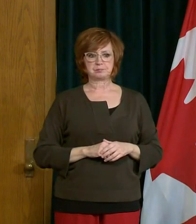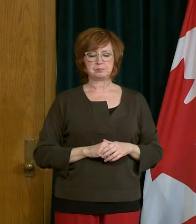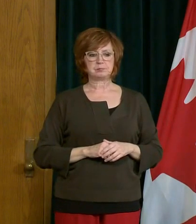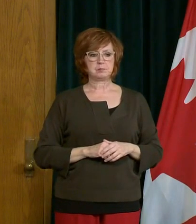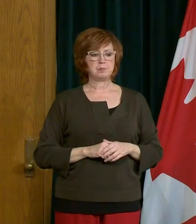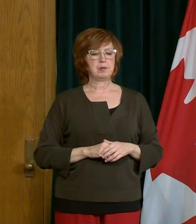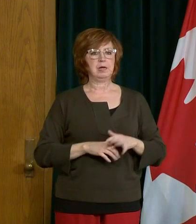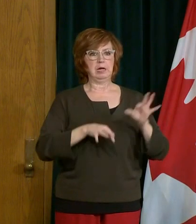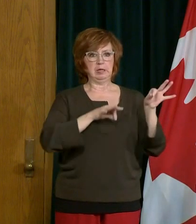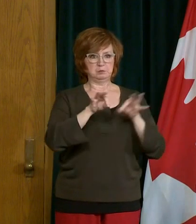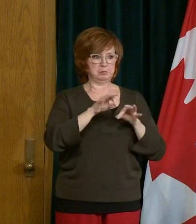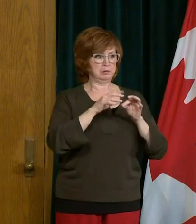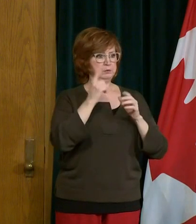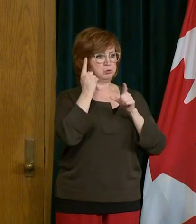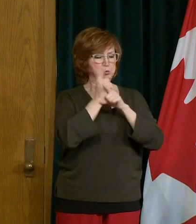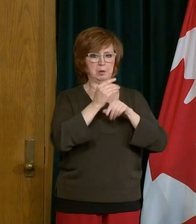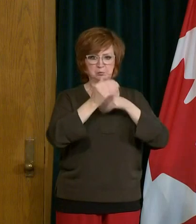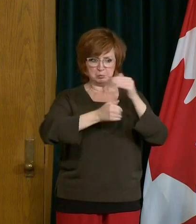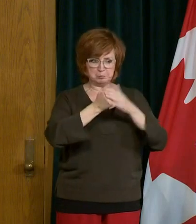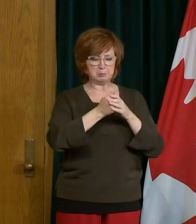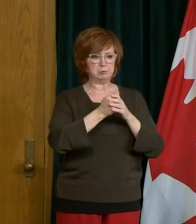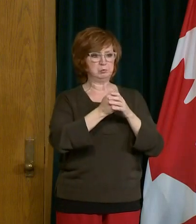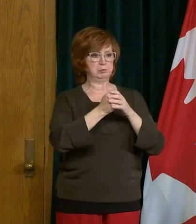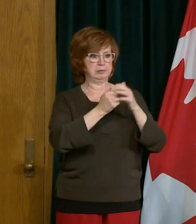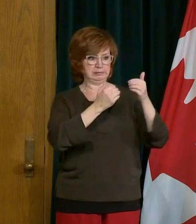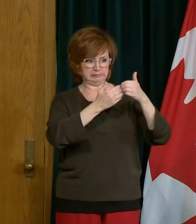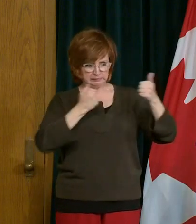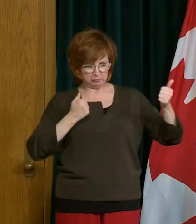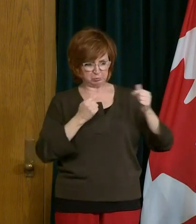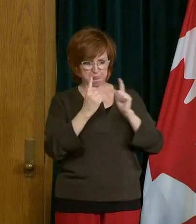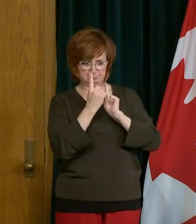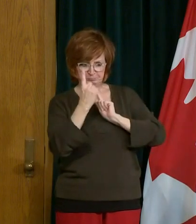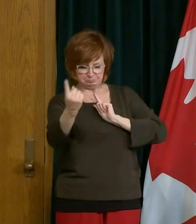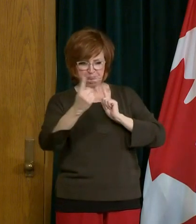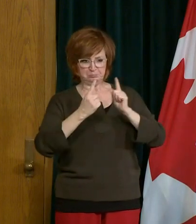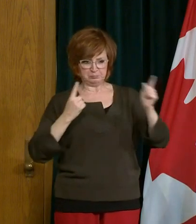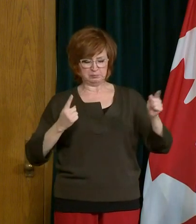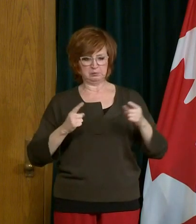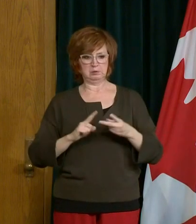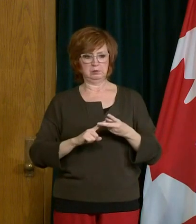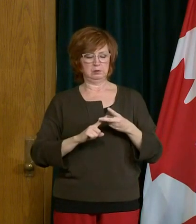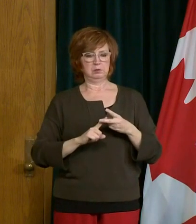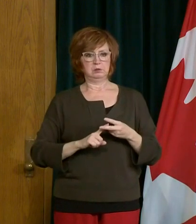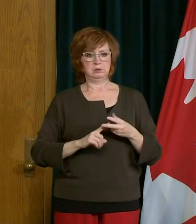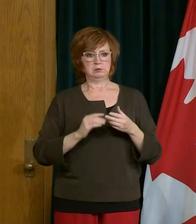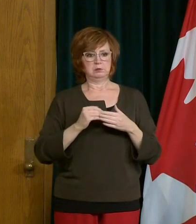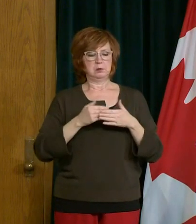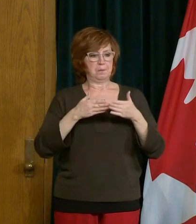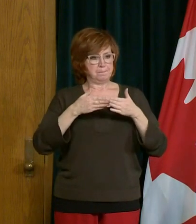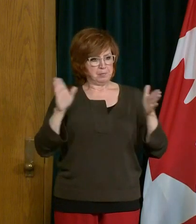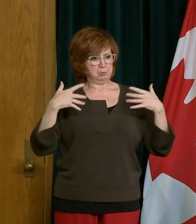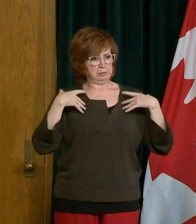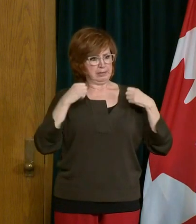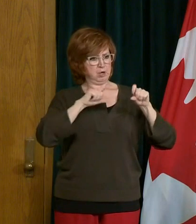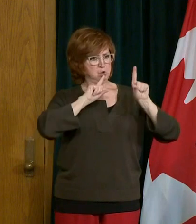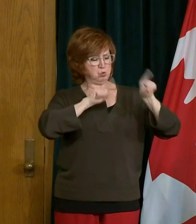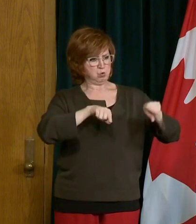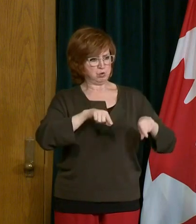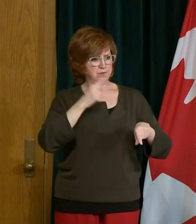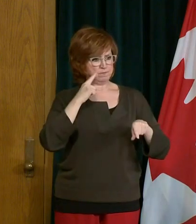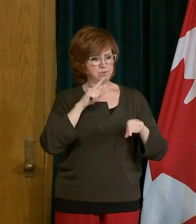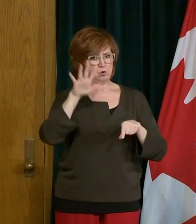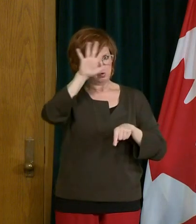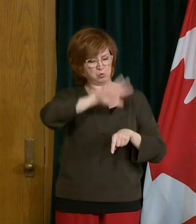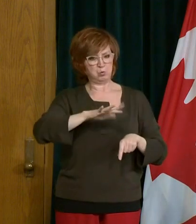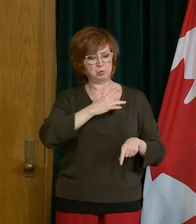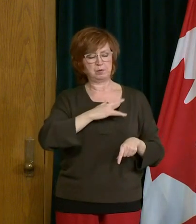physically distance effectively, as well as the public health order, communicating with them the public health orders that are in place.